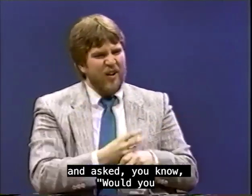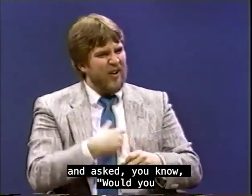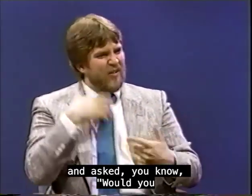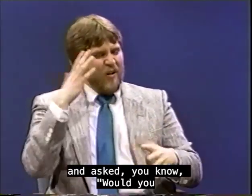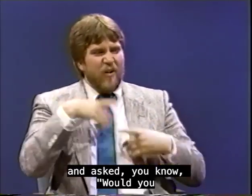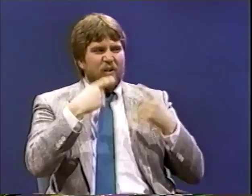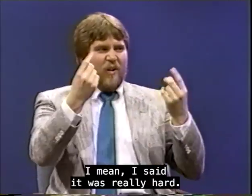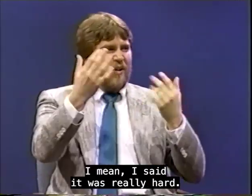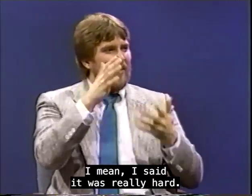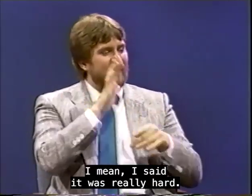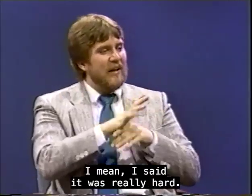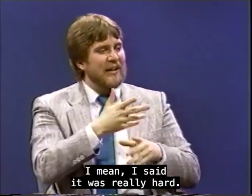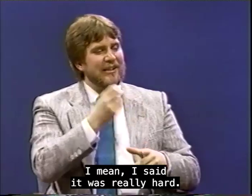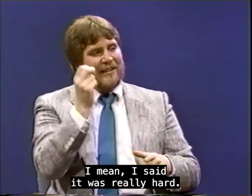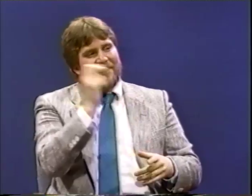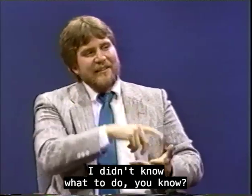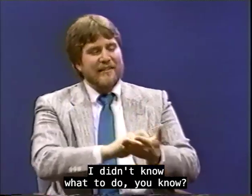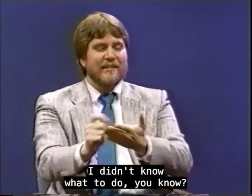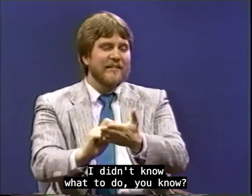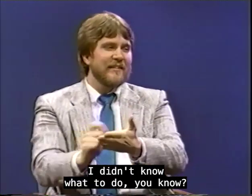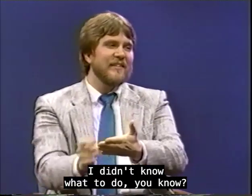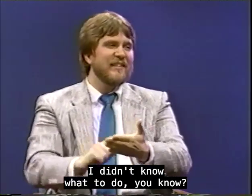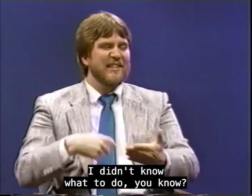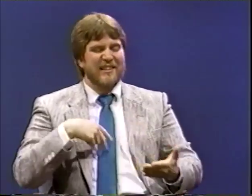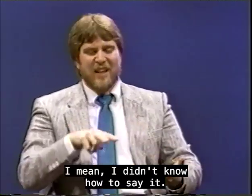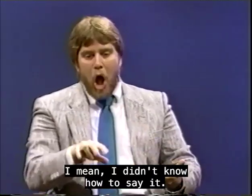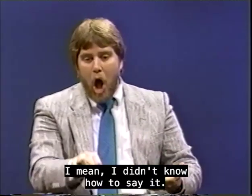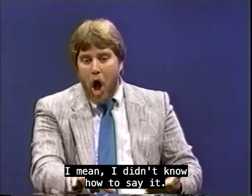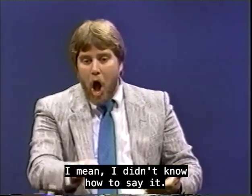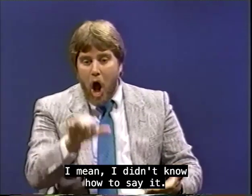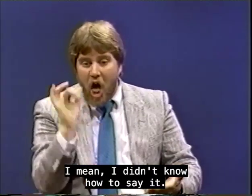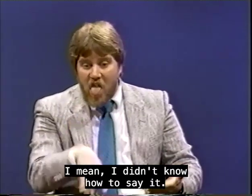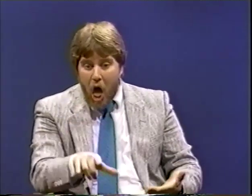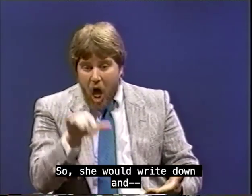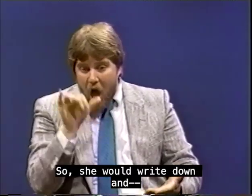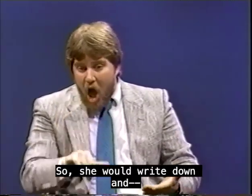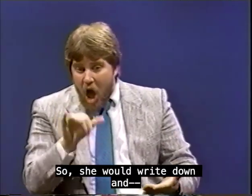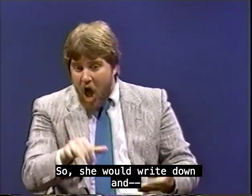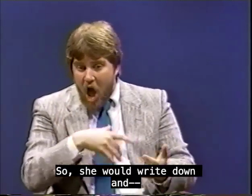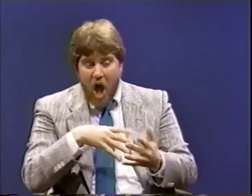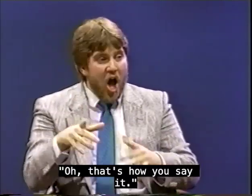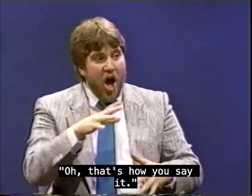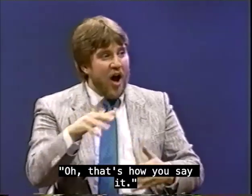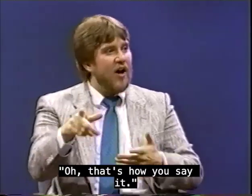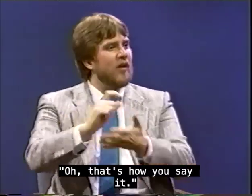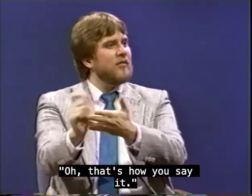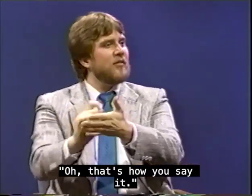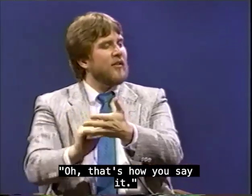me? I said it was really hard. I didn't know what to do. I didn't know how to say it. So she would write down, and that's how you say